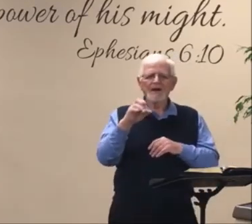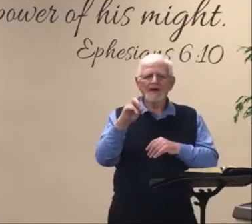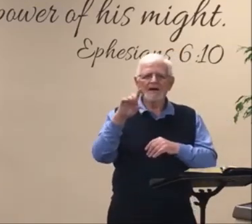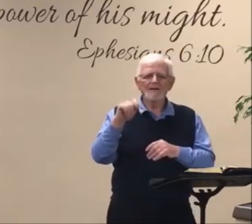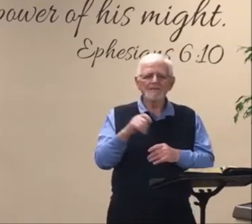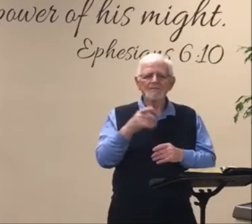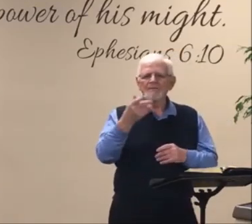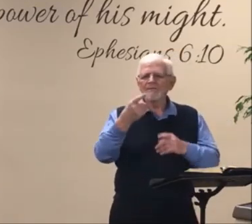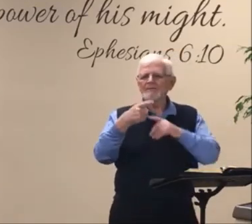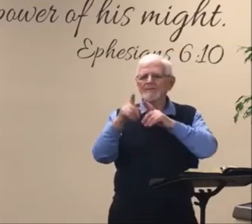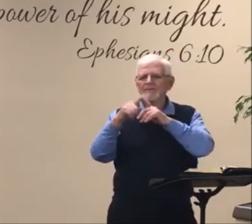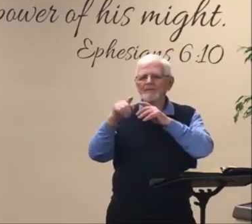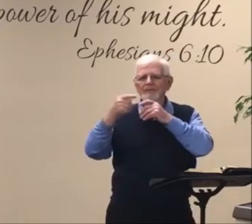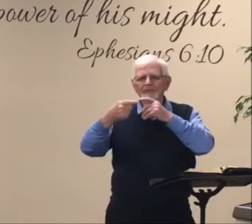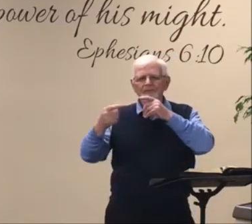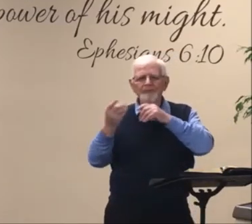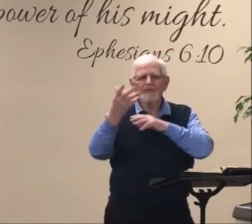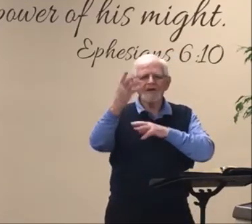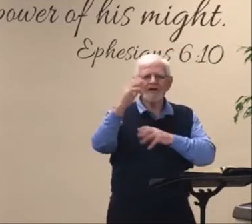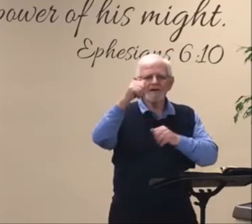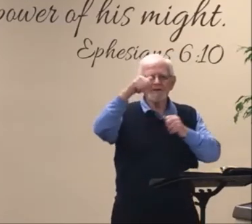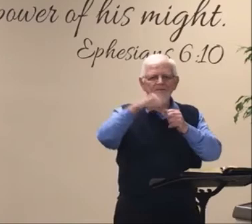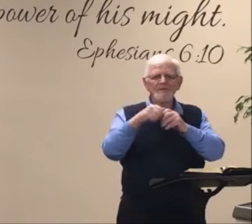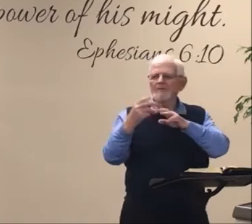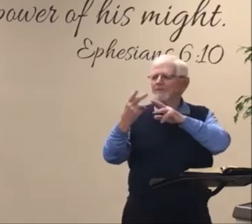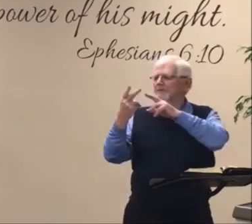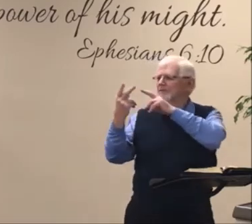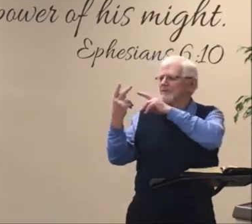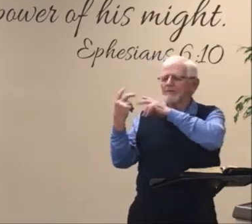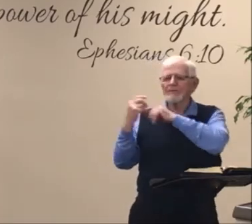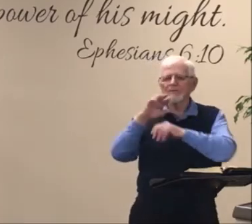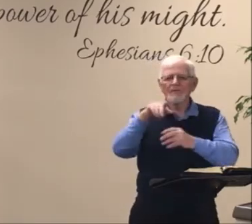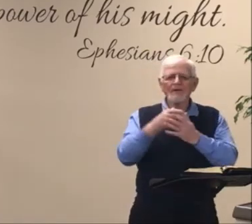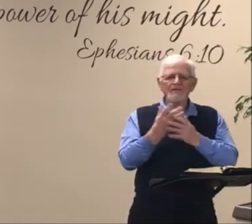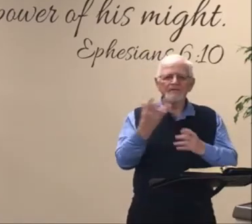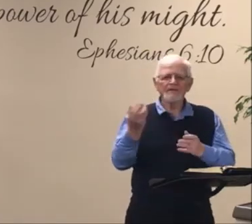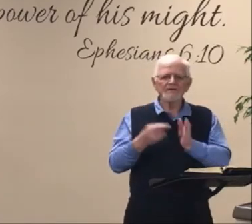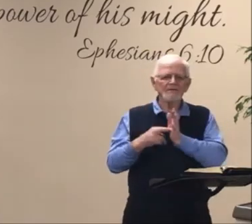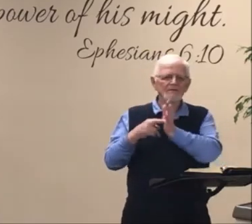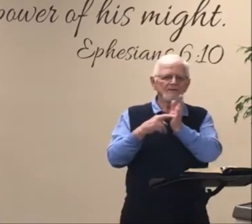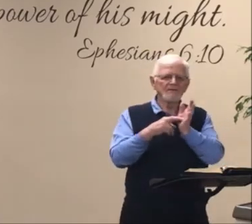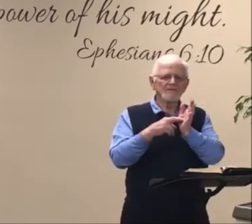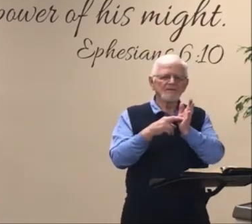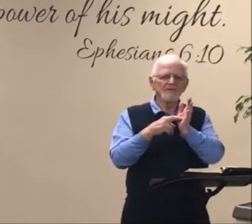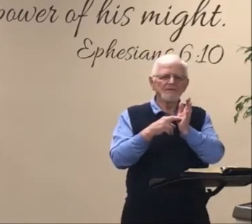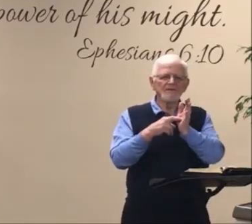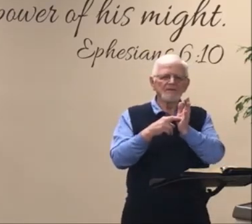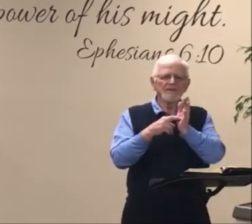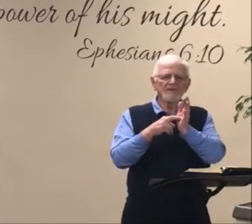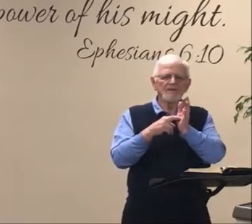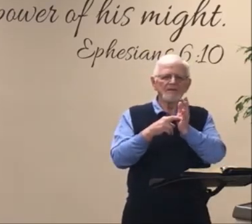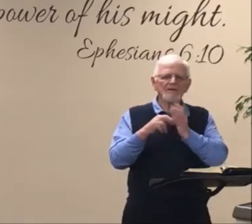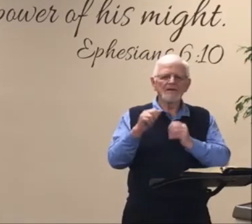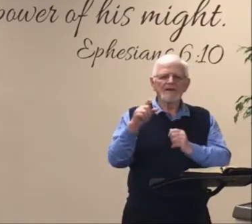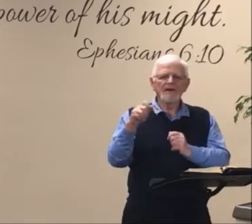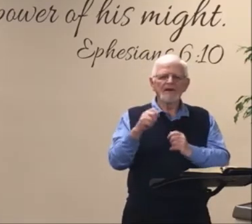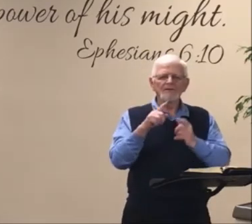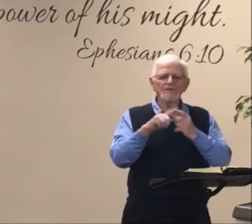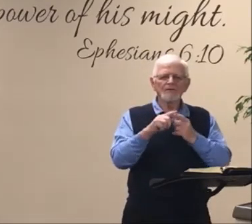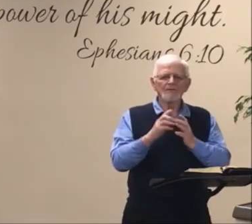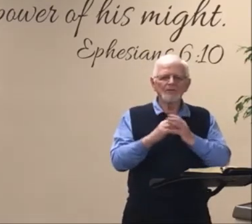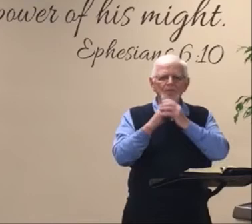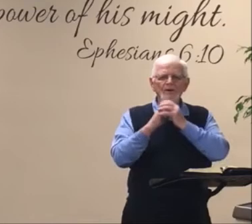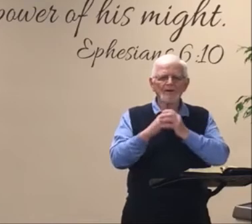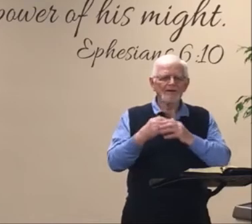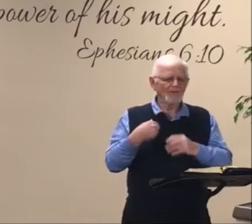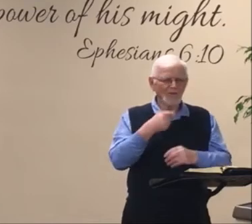special and remember all the things of the past, you know, and all the things that these represent. These aren't, These are just aids to worship. And Jacob says,